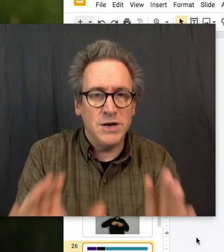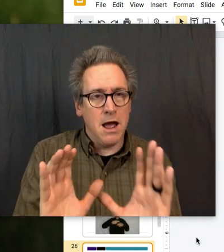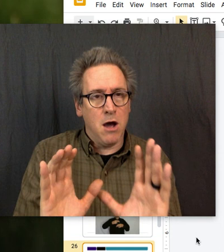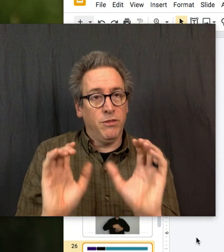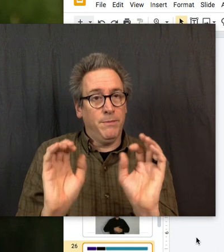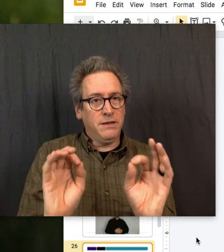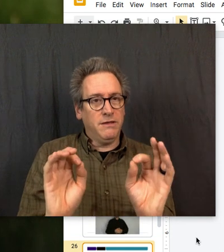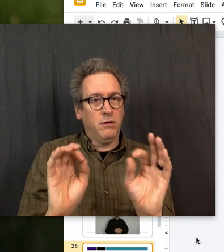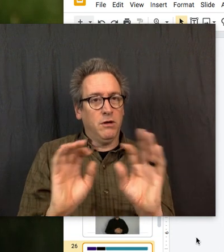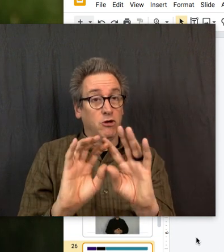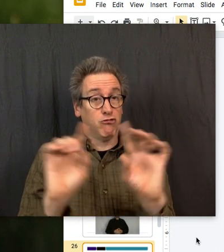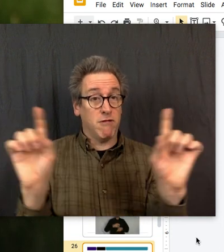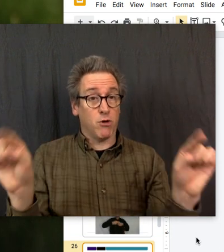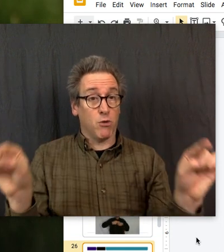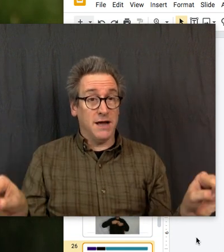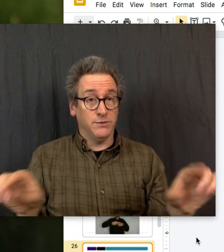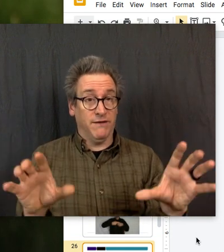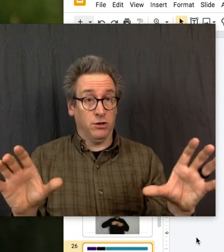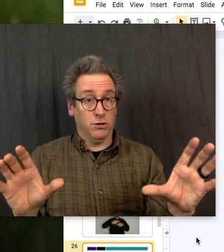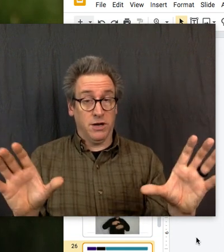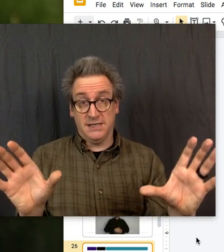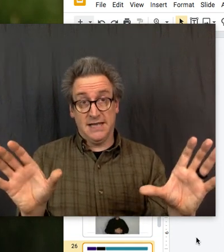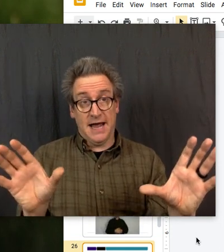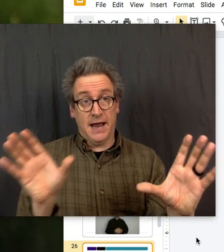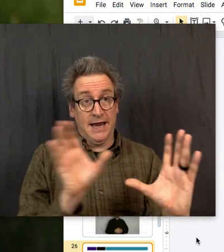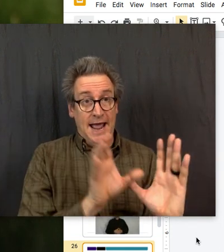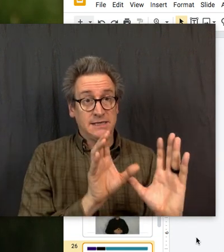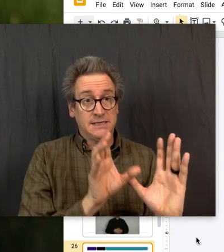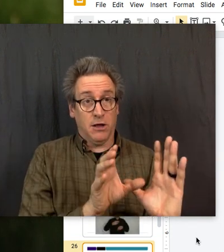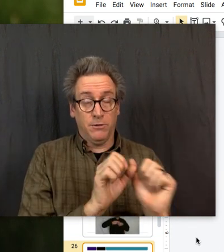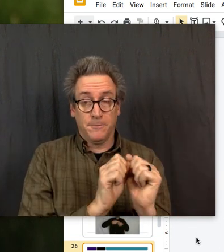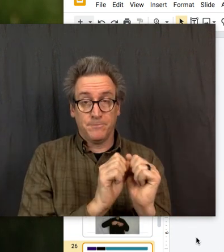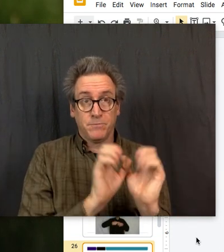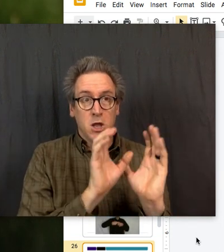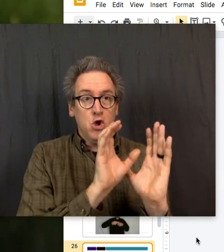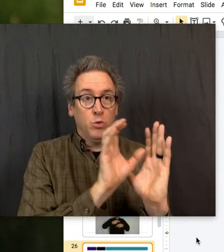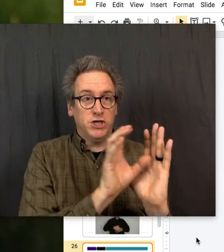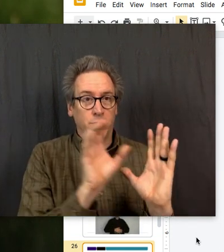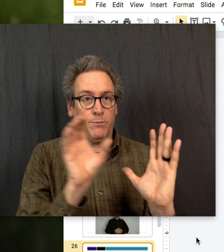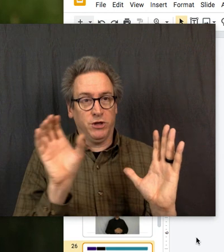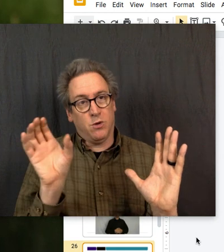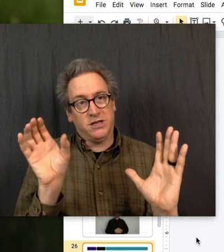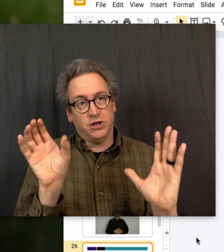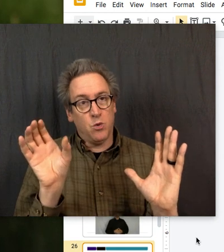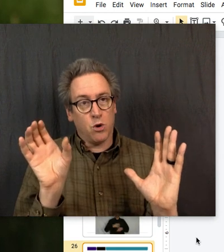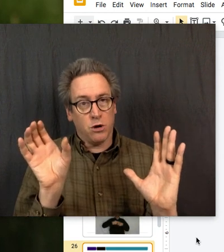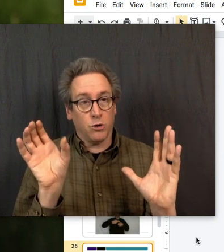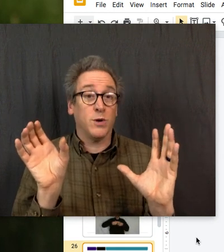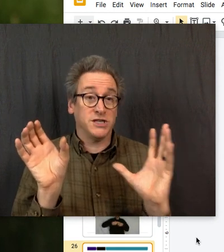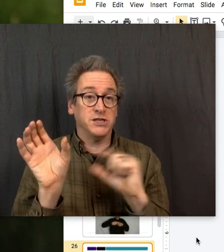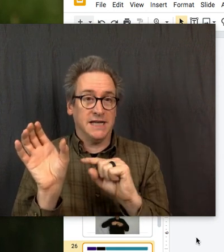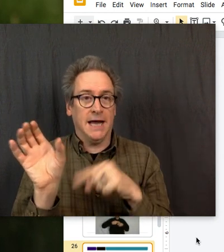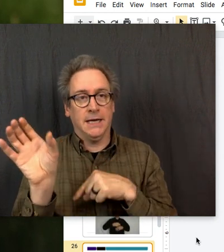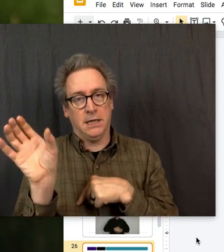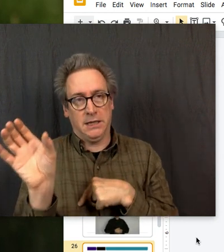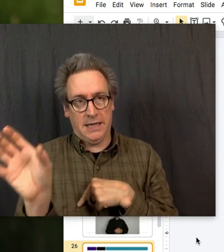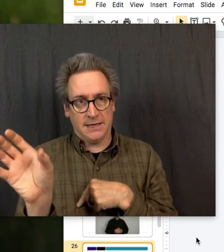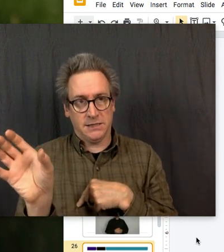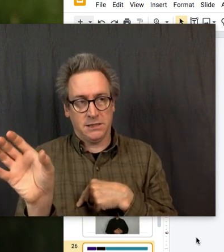So now, the big thing grammar-wise that we have to learn is that in ASL, we generally put the question word or question